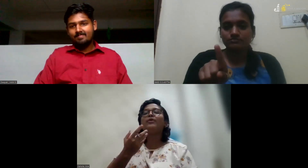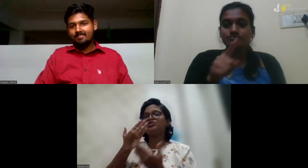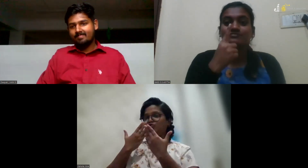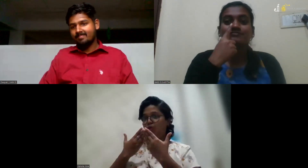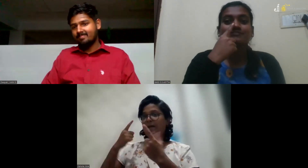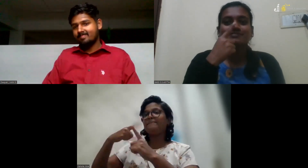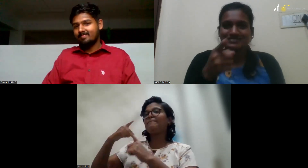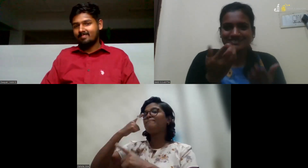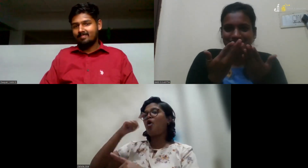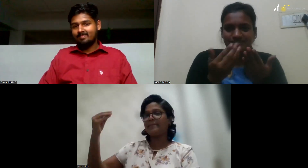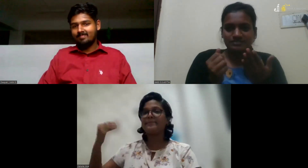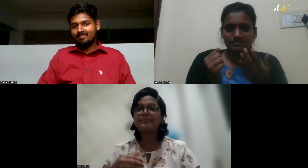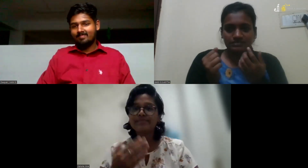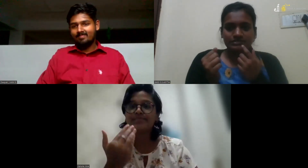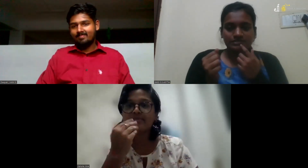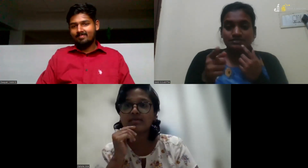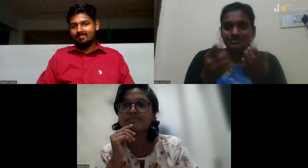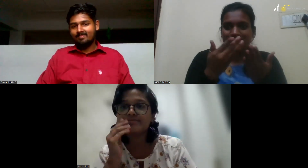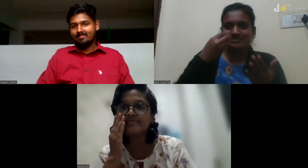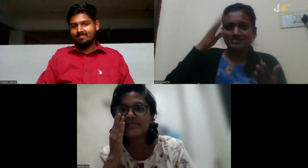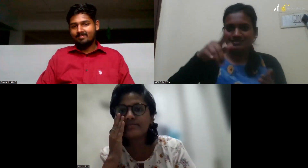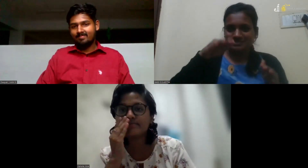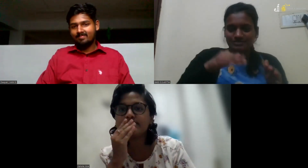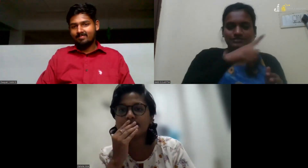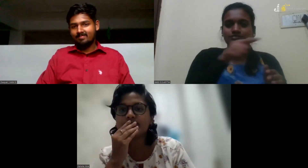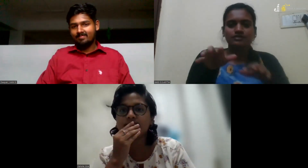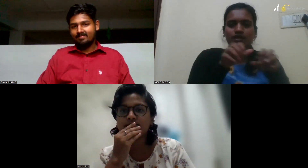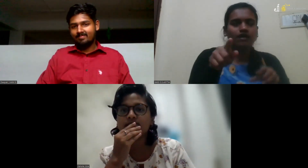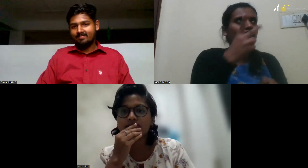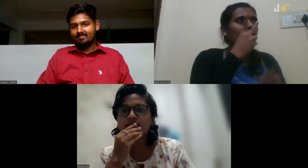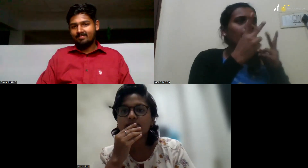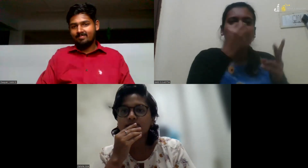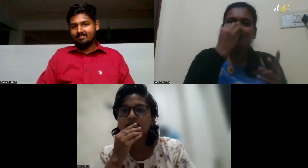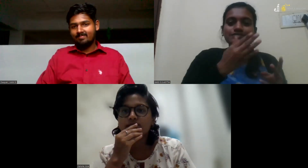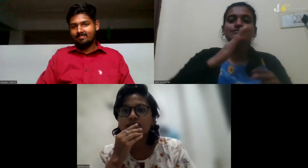yeah. I learned from my school and also from my mother.